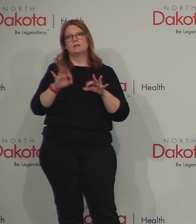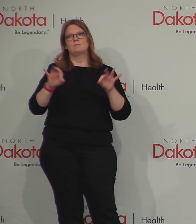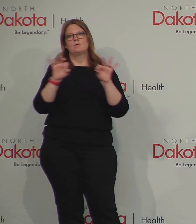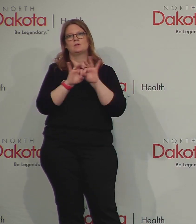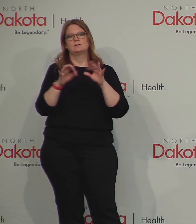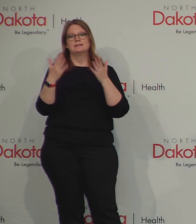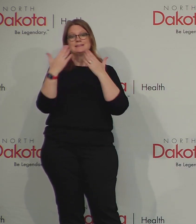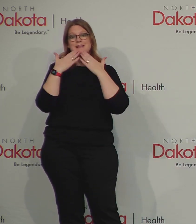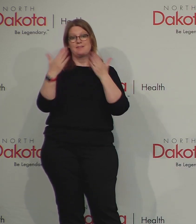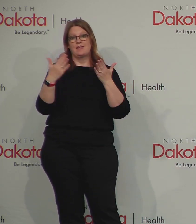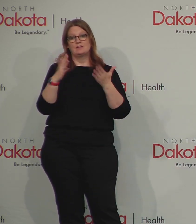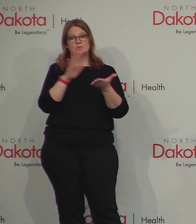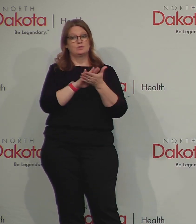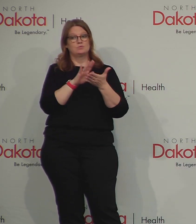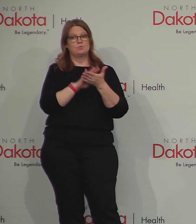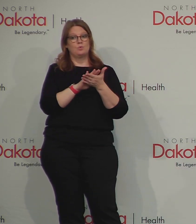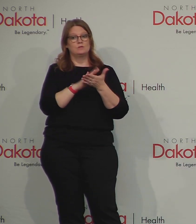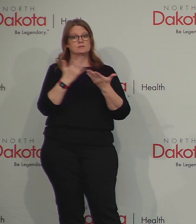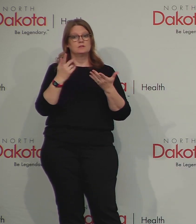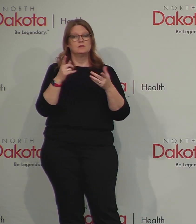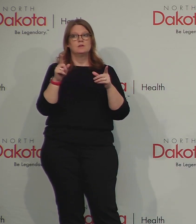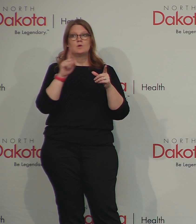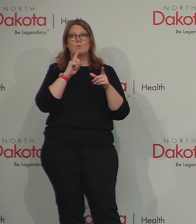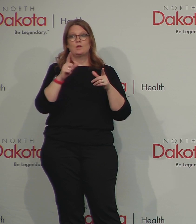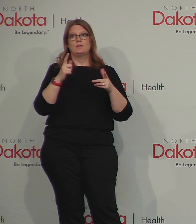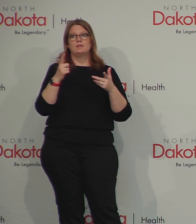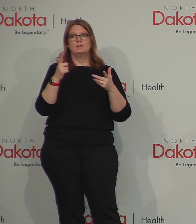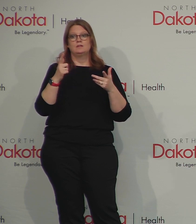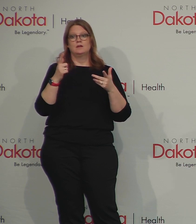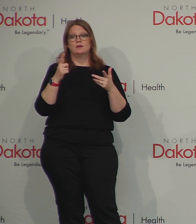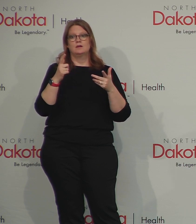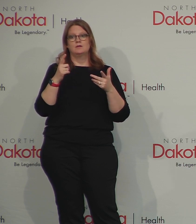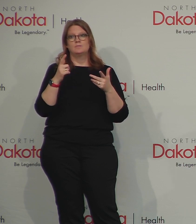thanks for those schools that are doing that. But we would really like to see